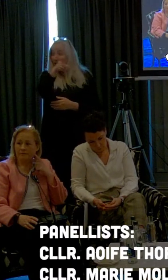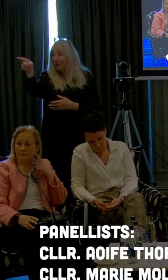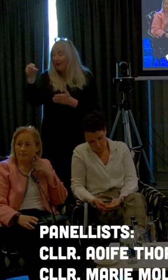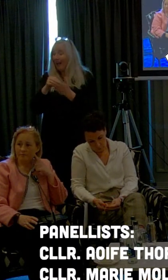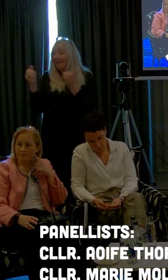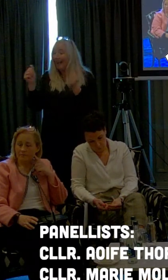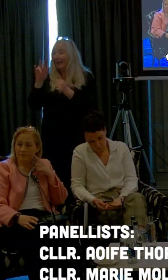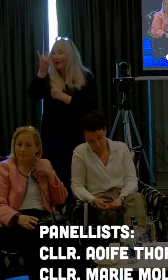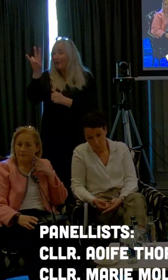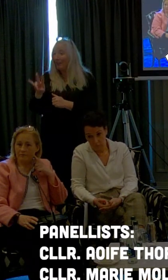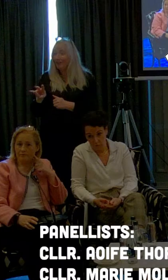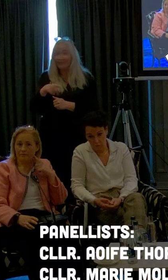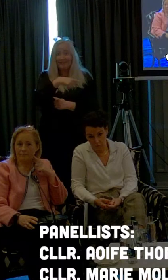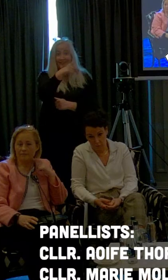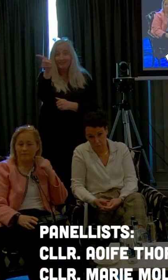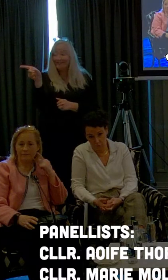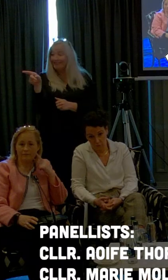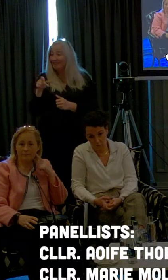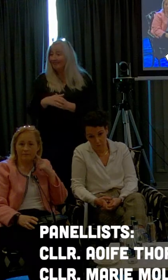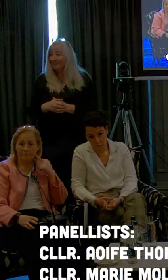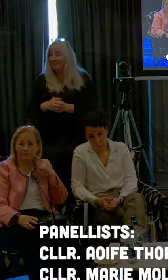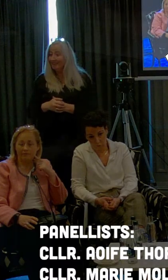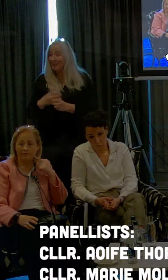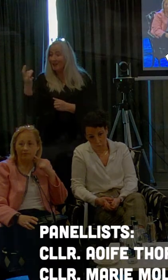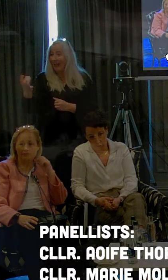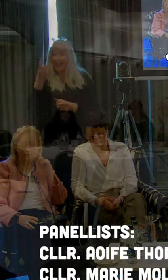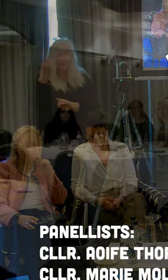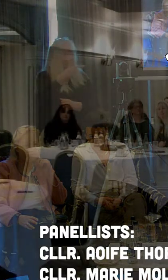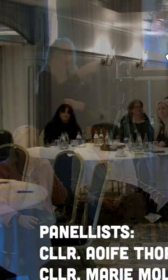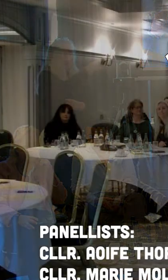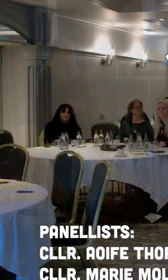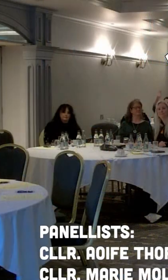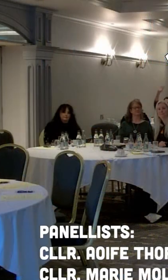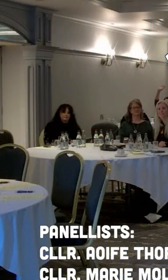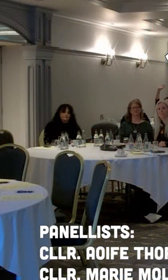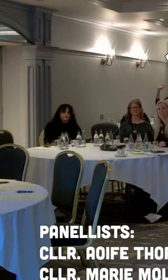or whatever that people would like to ask or whatever from the floor?